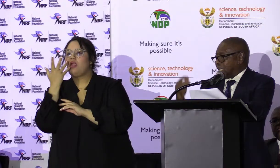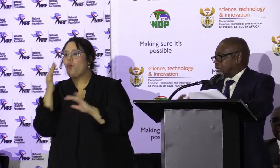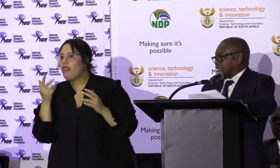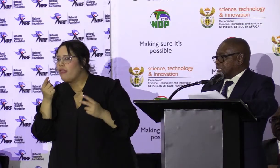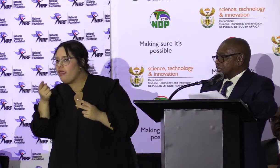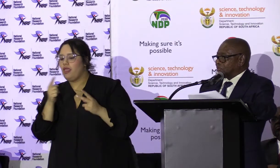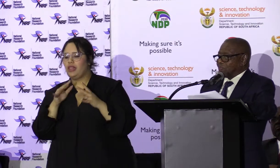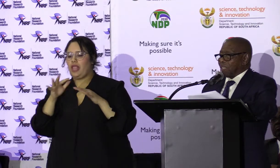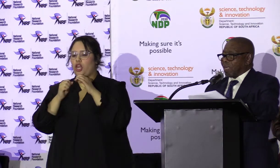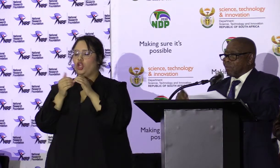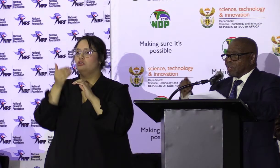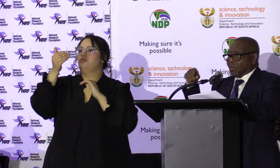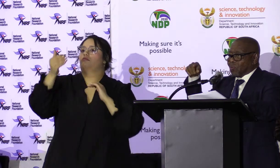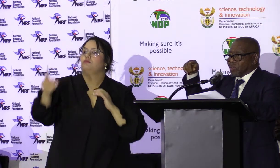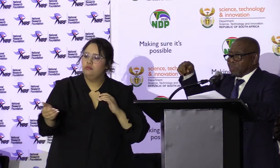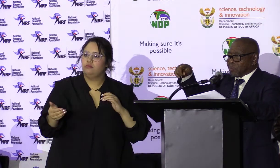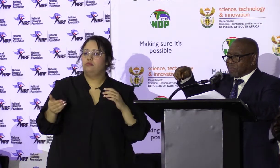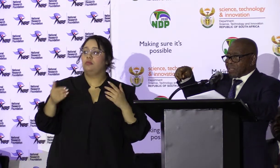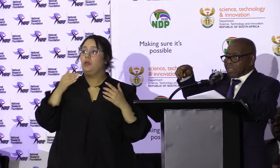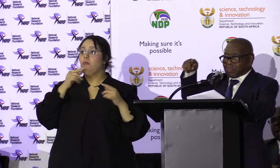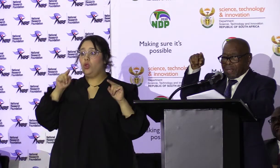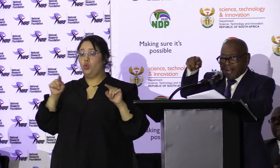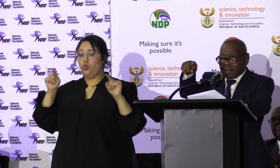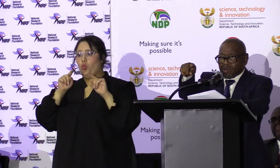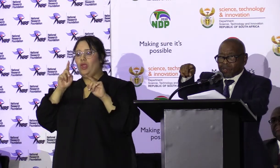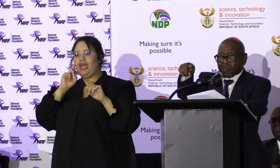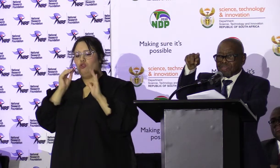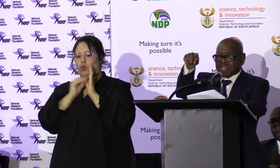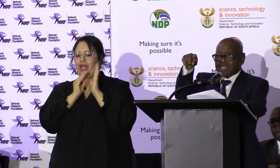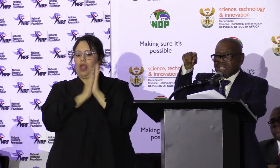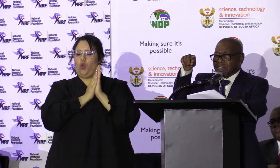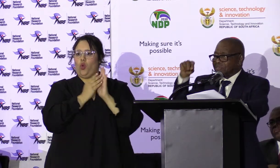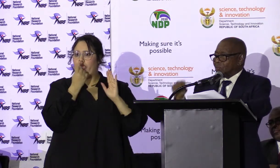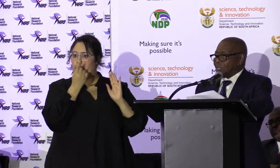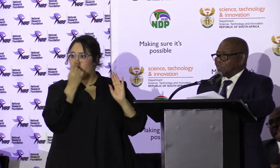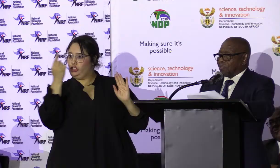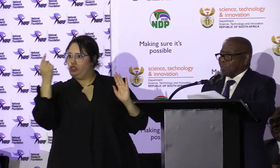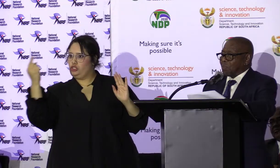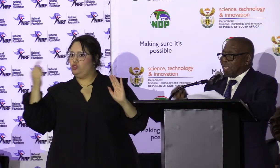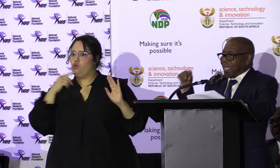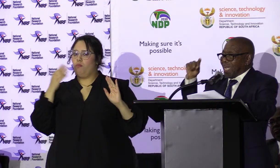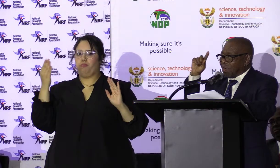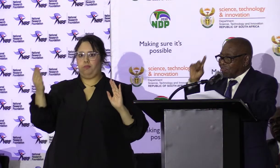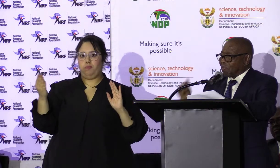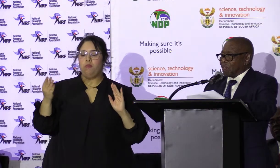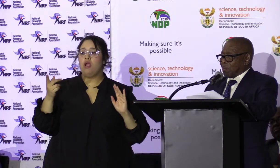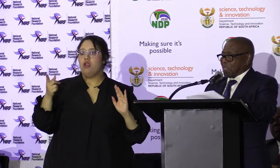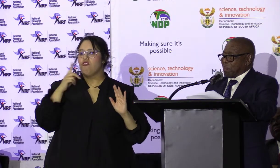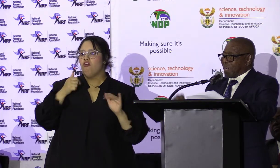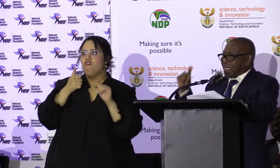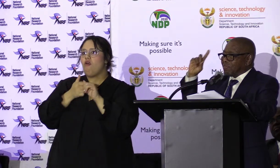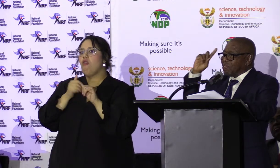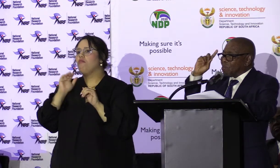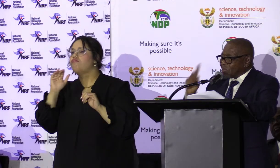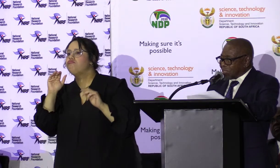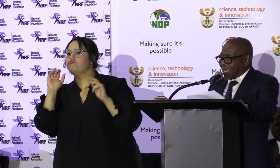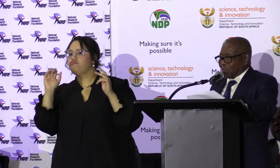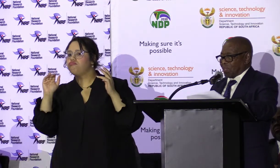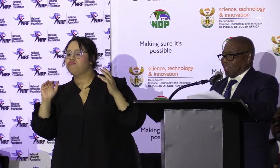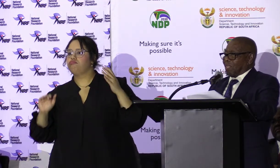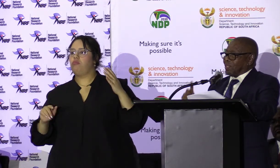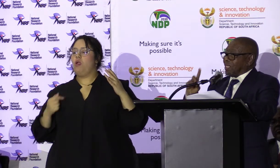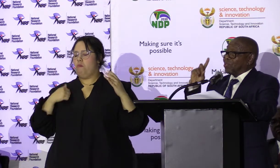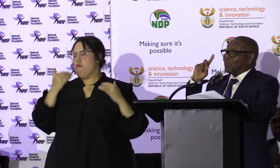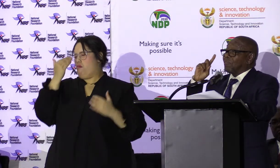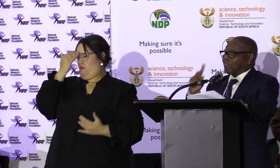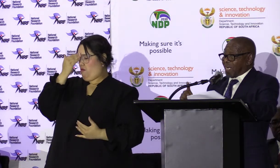Check where they are 10 years from now, which means we must keep a record of each and every one of them and follow them up. I have no